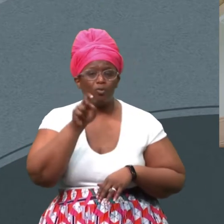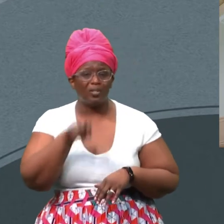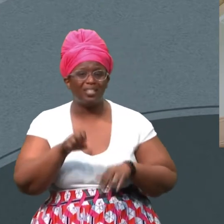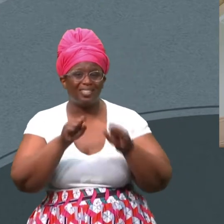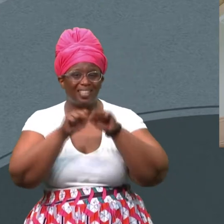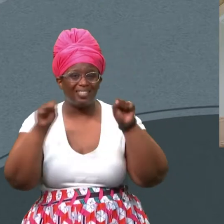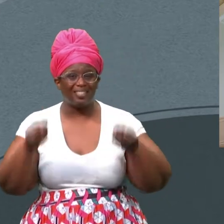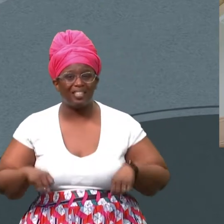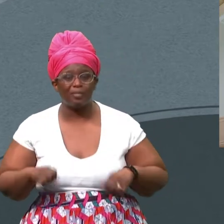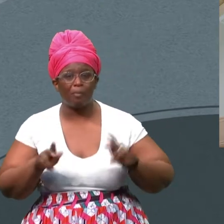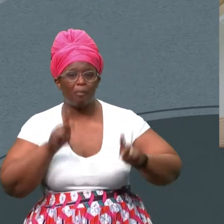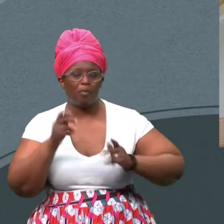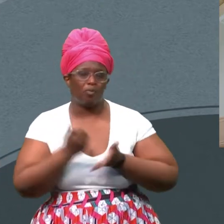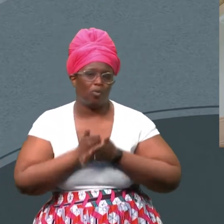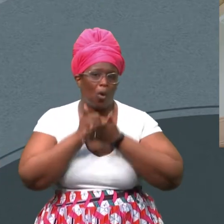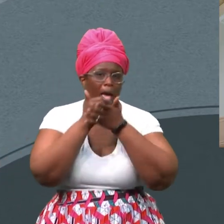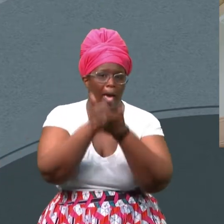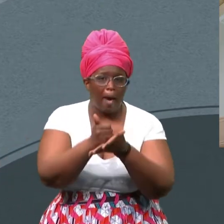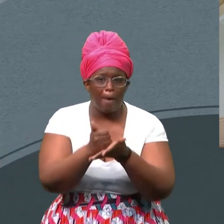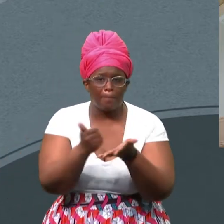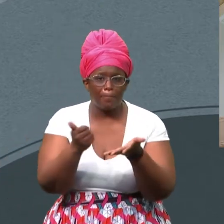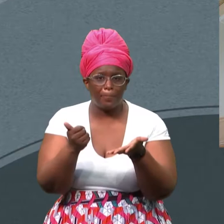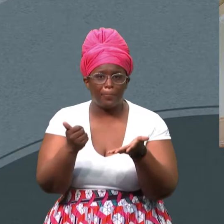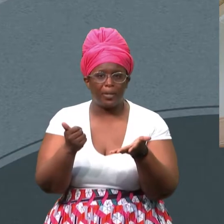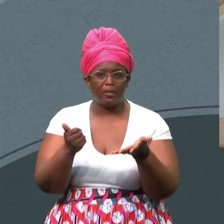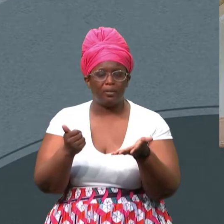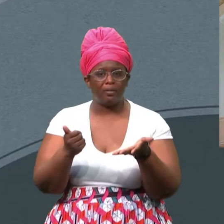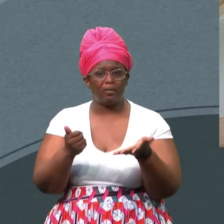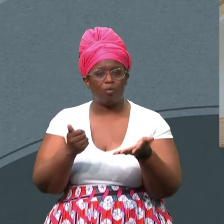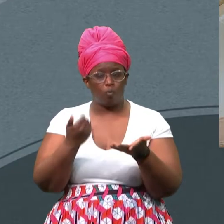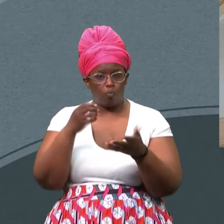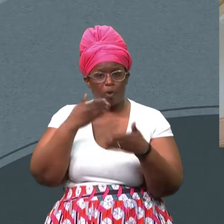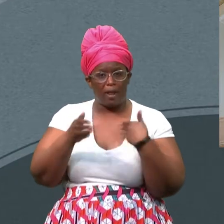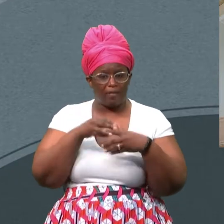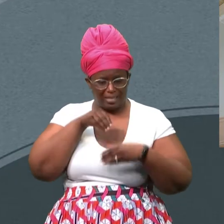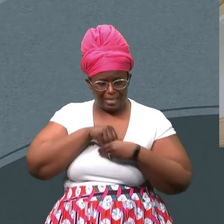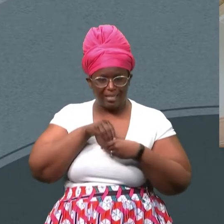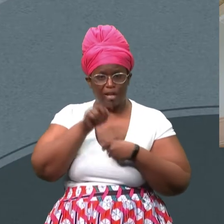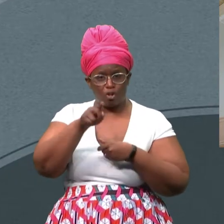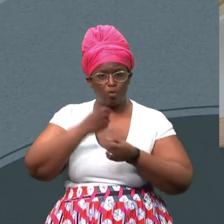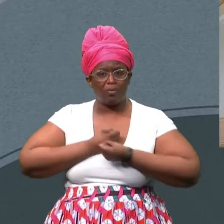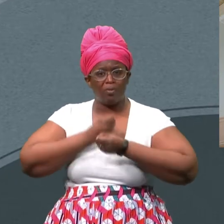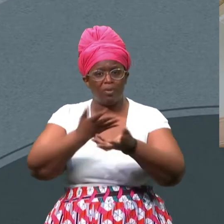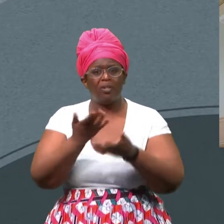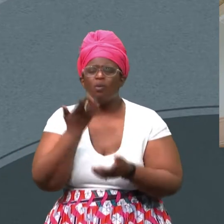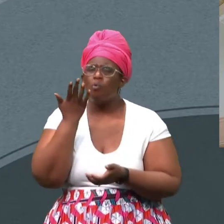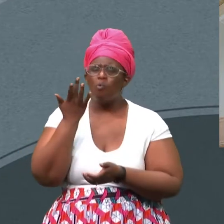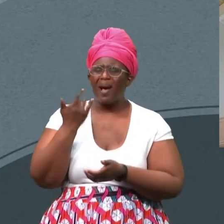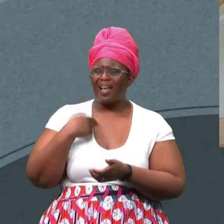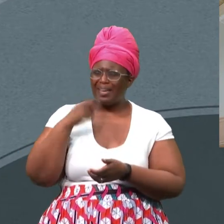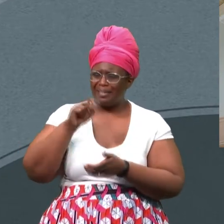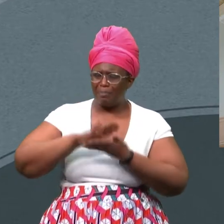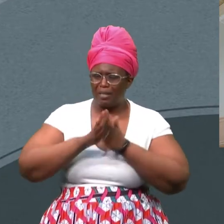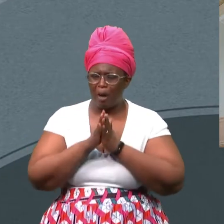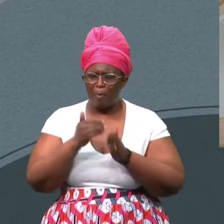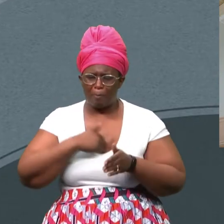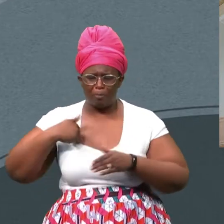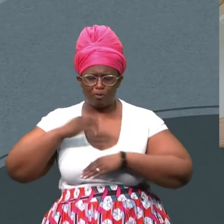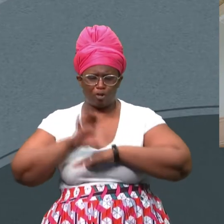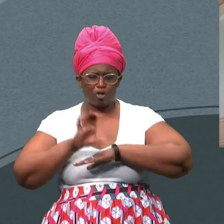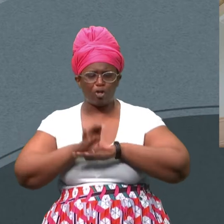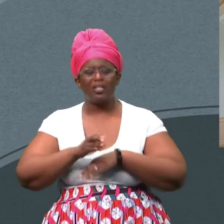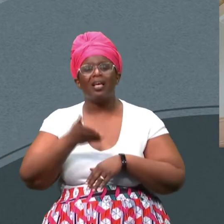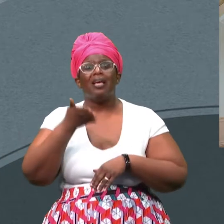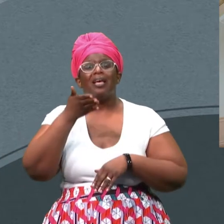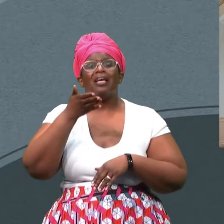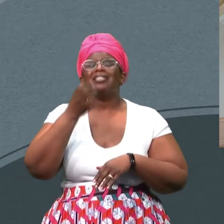and the people to help deliver what's in you. Pastor, why do I need a church home? Because God put something in you to give away. He put something in